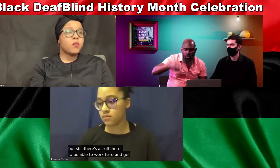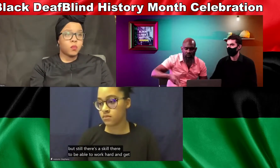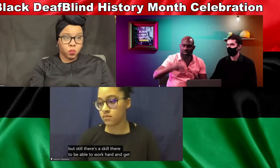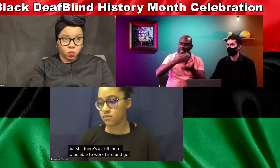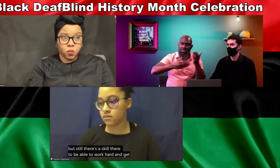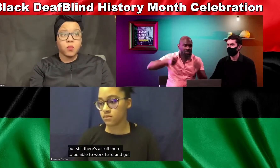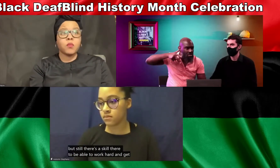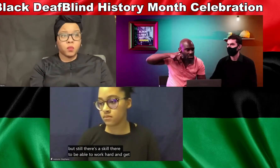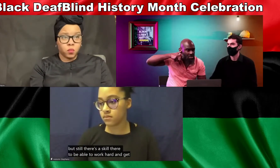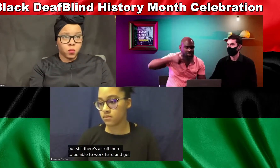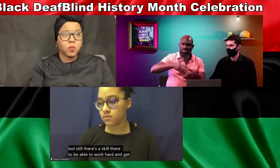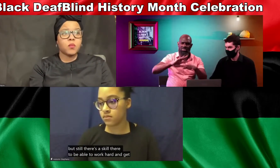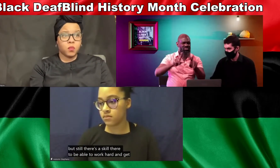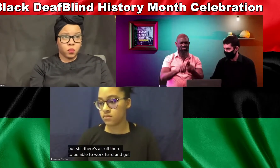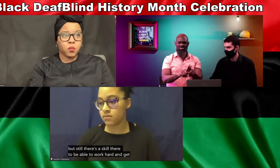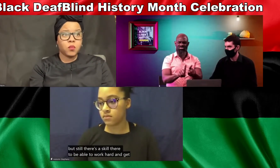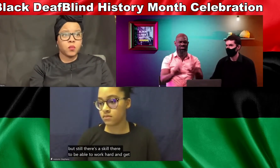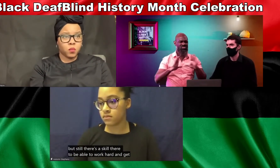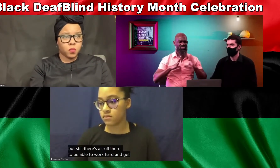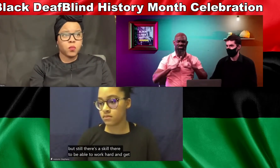something.